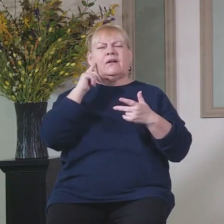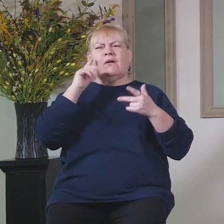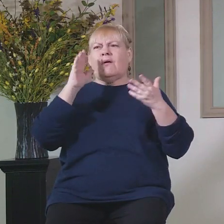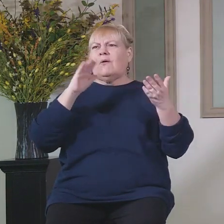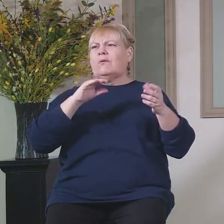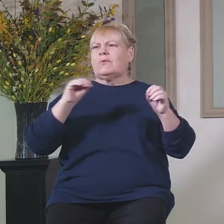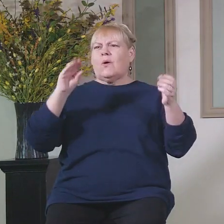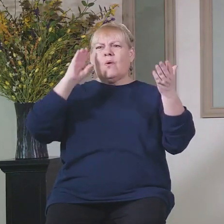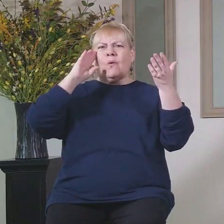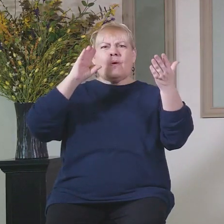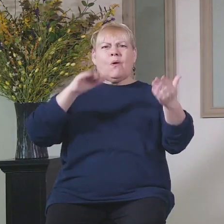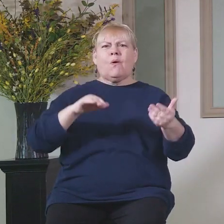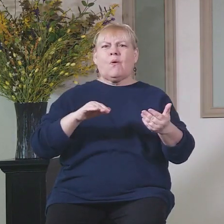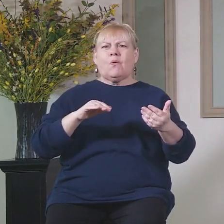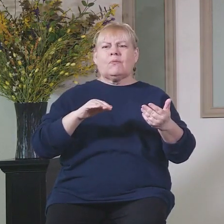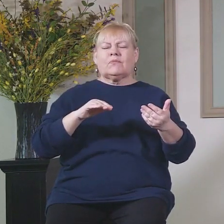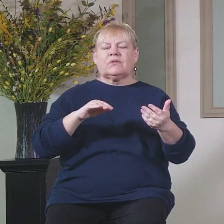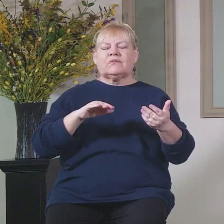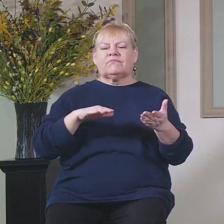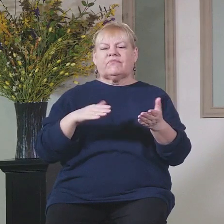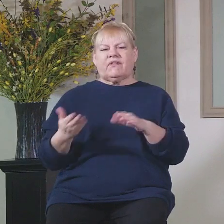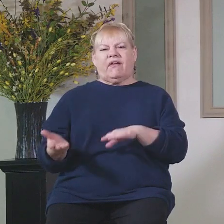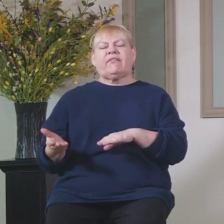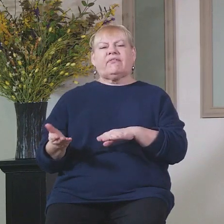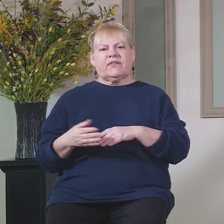hopelessness, and death.